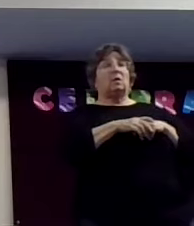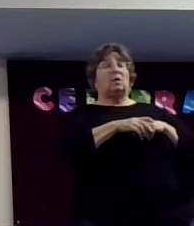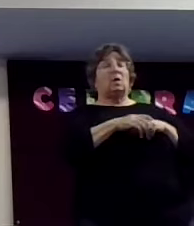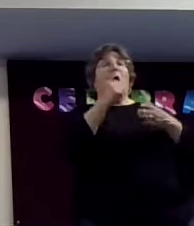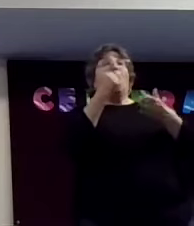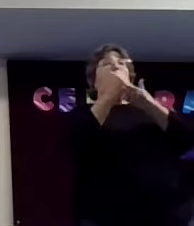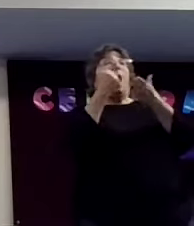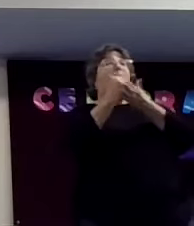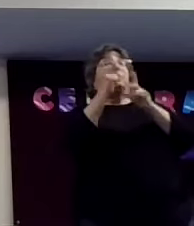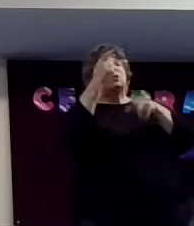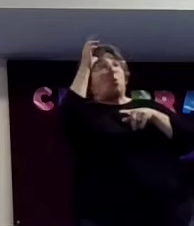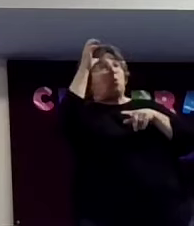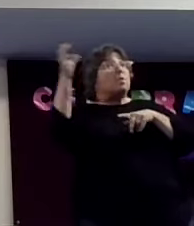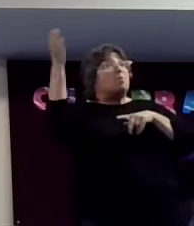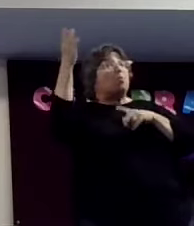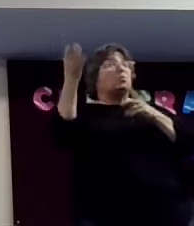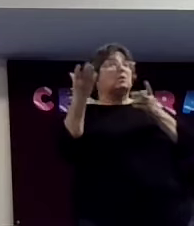Mars and